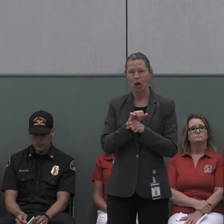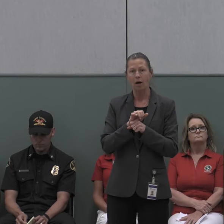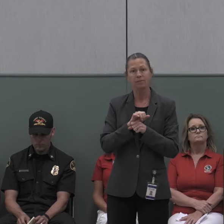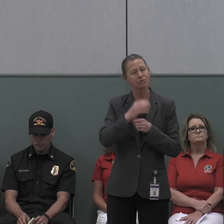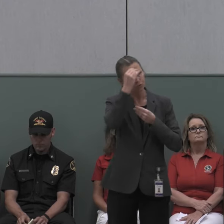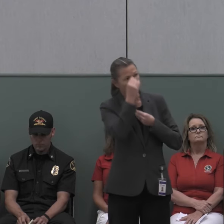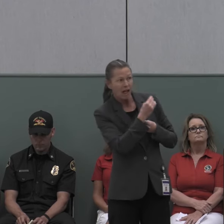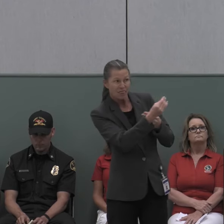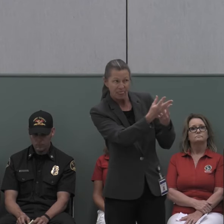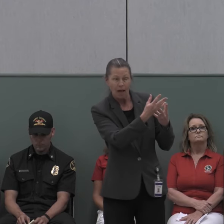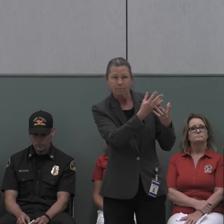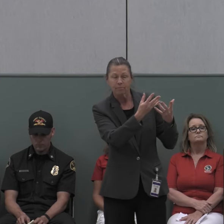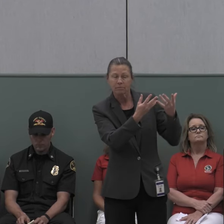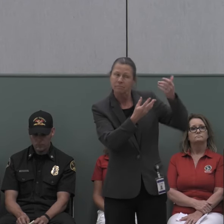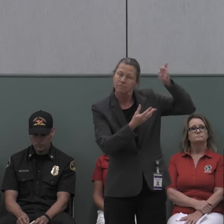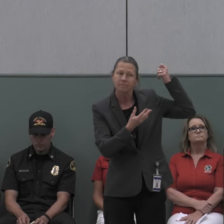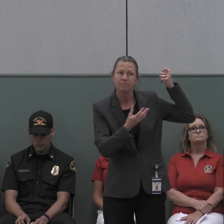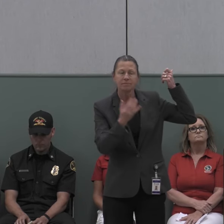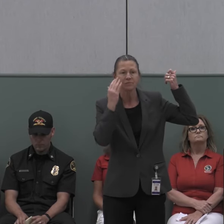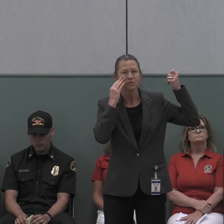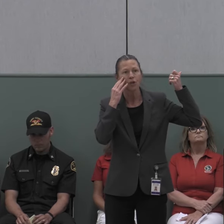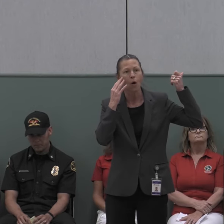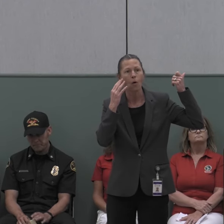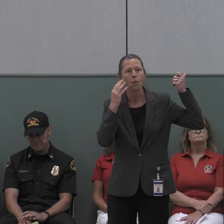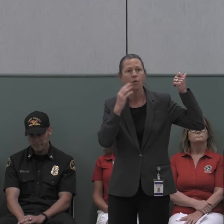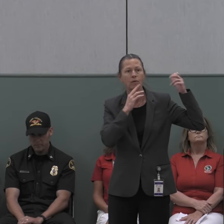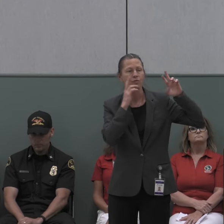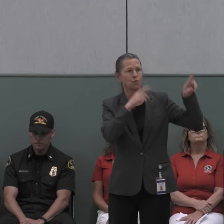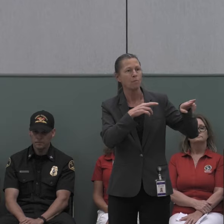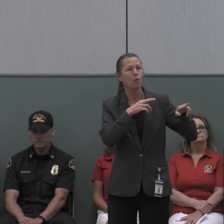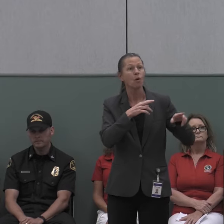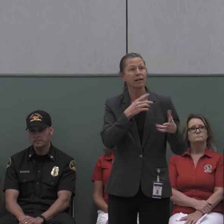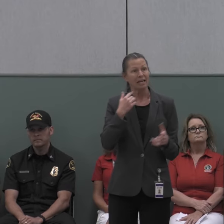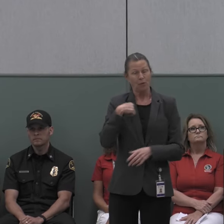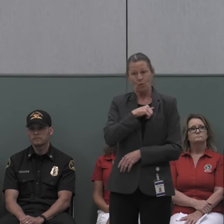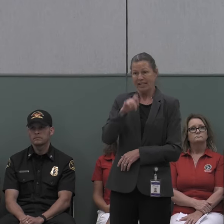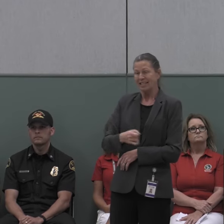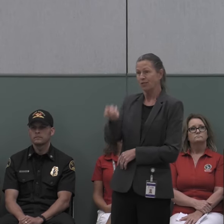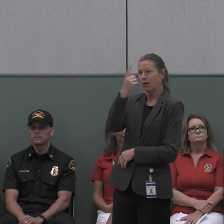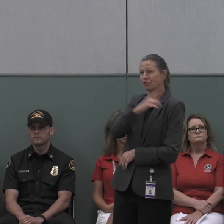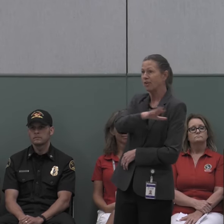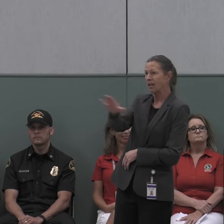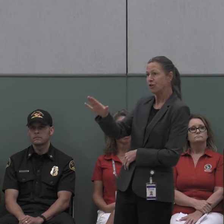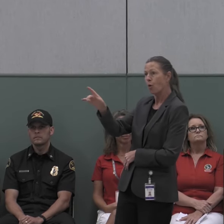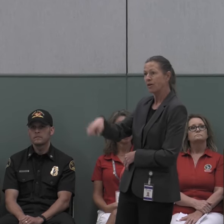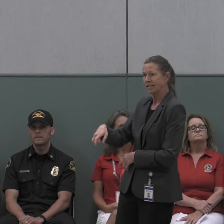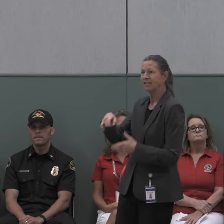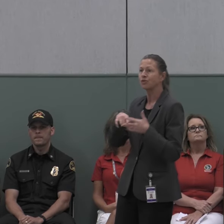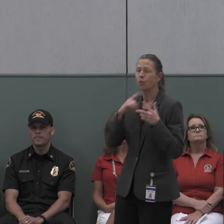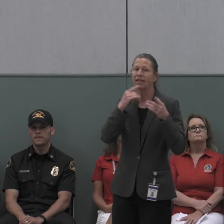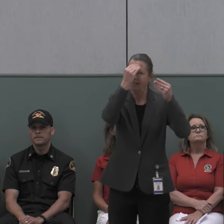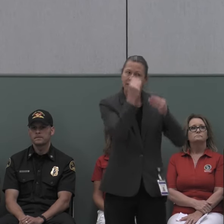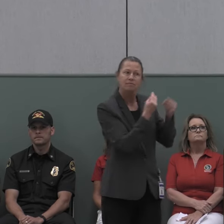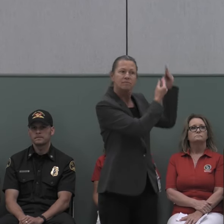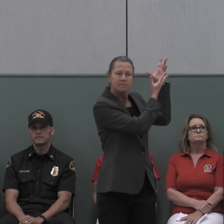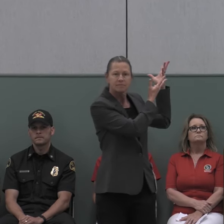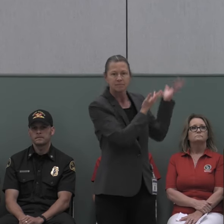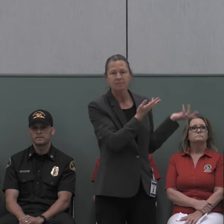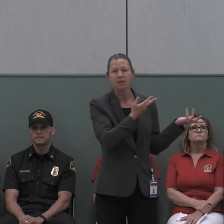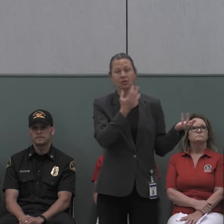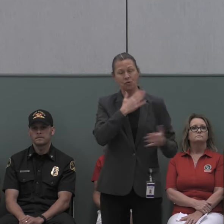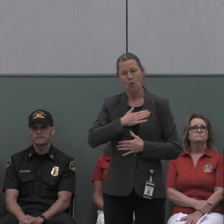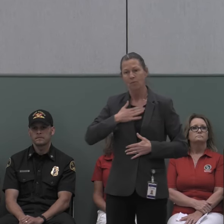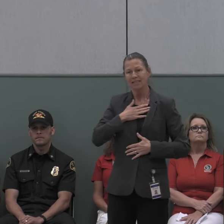needs. And the job for you is to make sure that we understand what those needs are so that we can accurately report those. So please get involved.